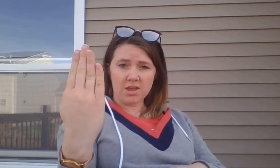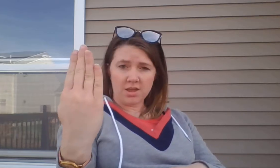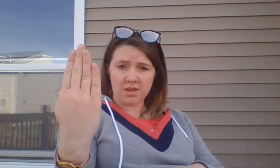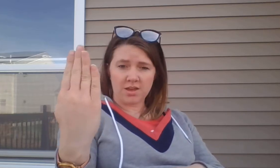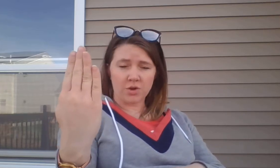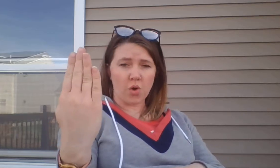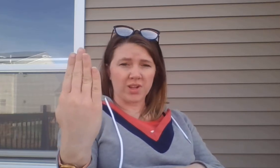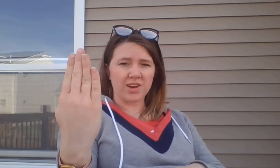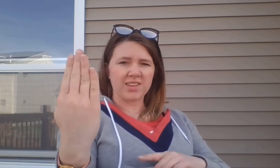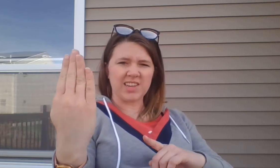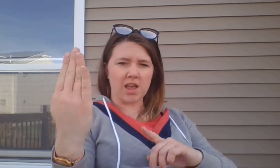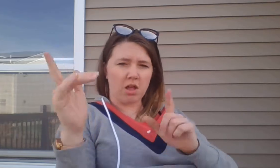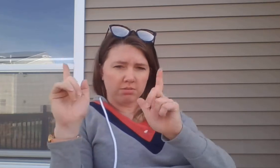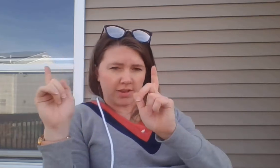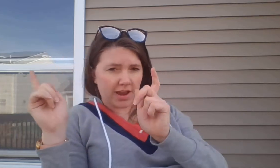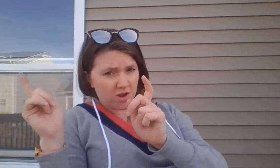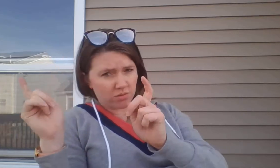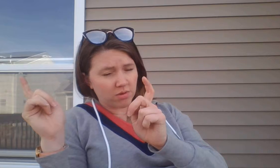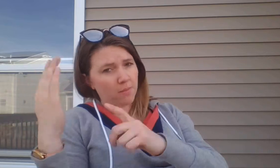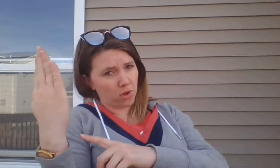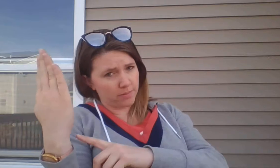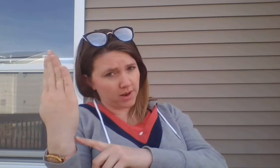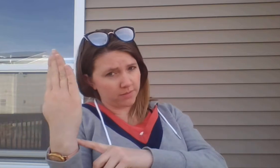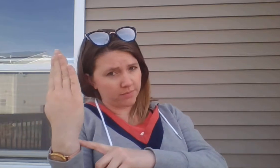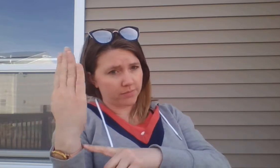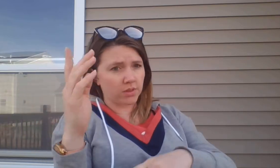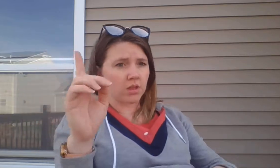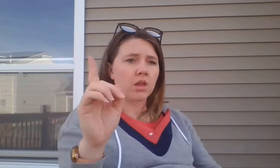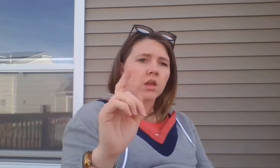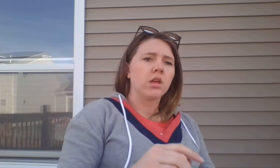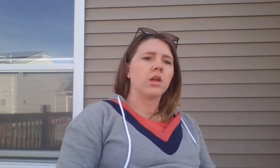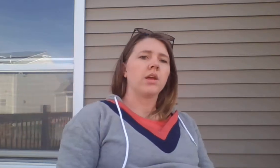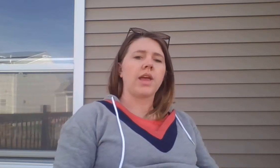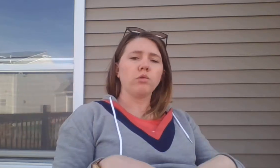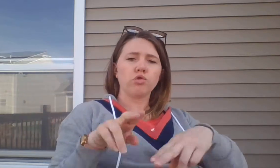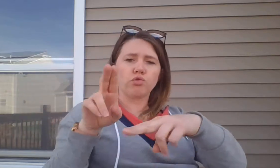B, colon, CL. Side note, palm in. Couch,